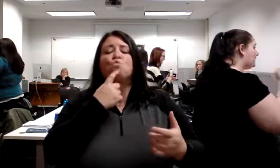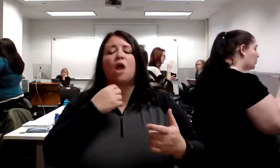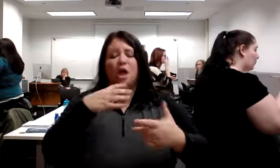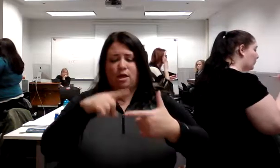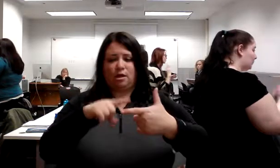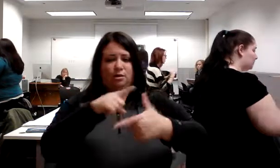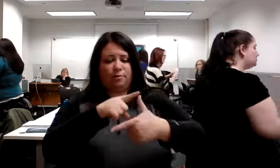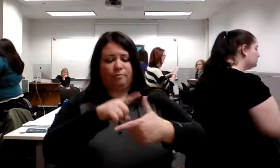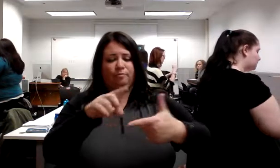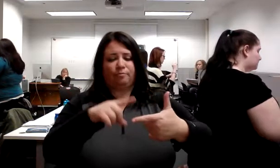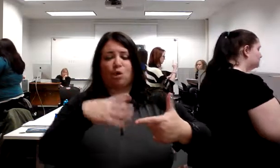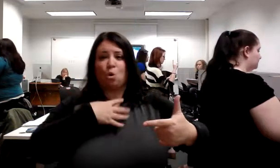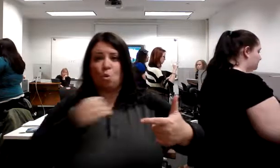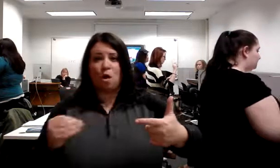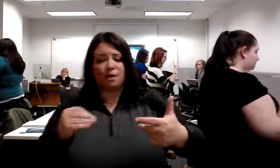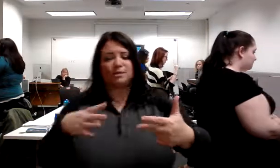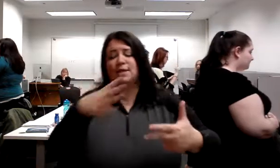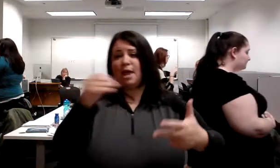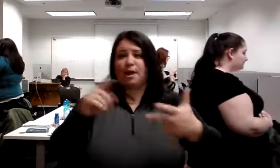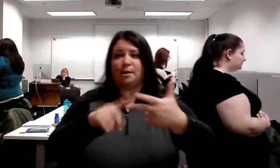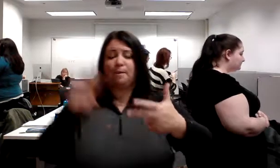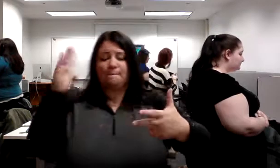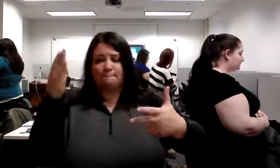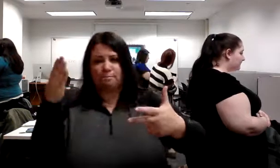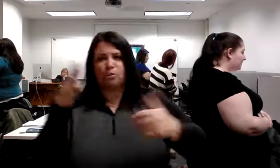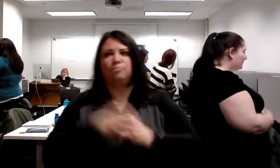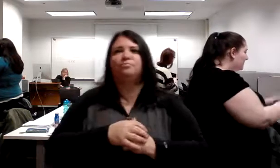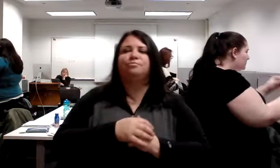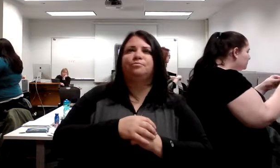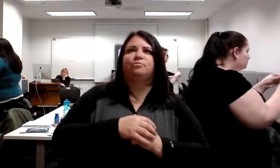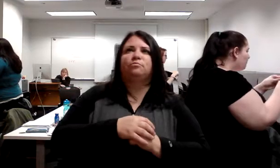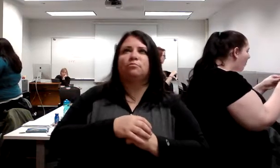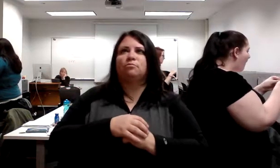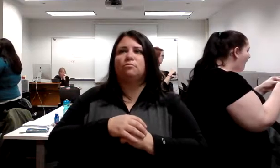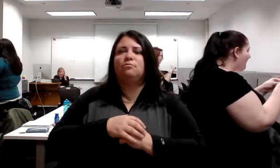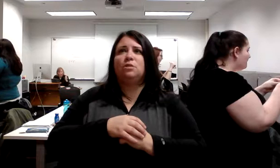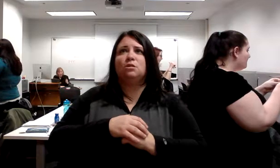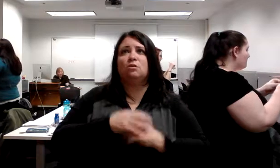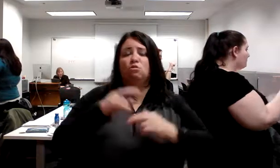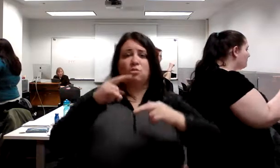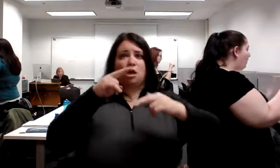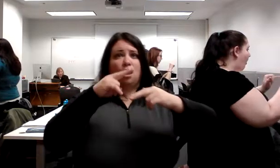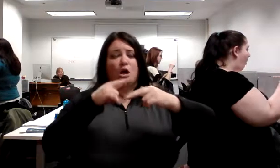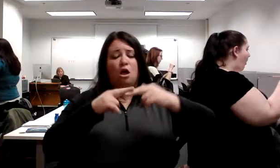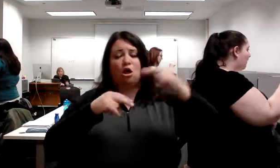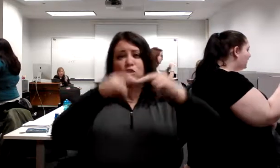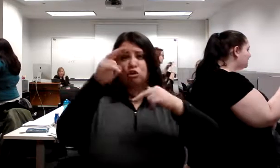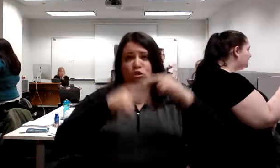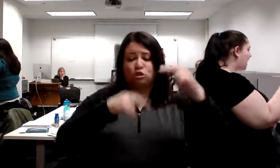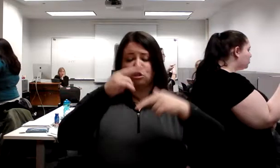And here's more of what the architecture looked like in New Mexico. So look at that one, and then you look at the one of